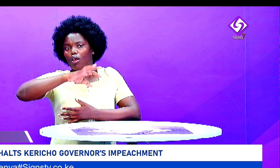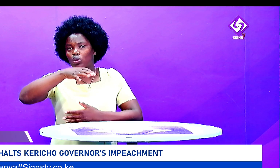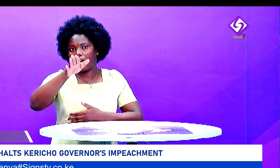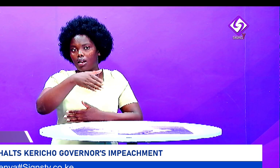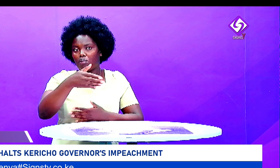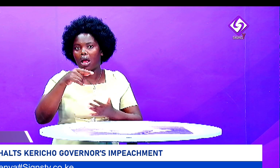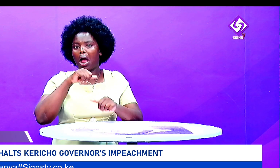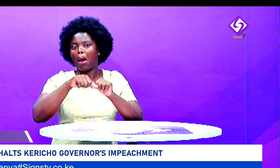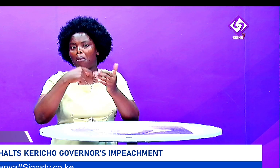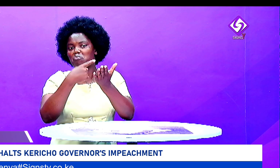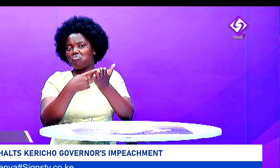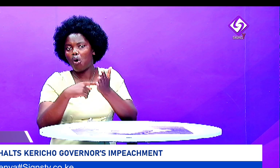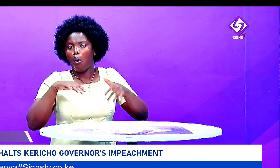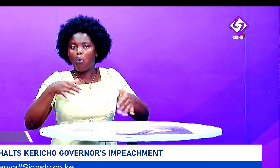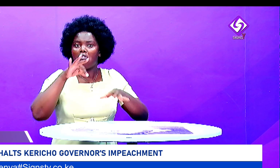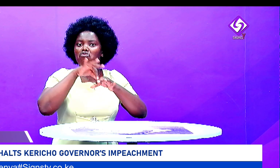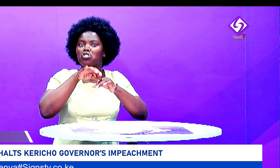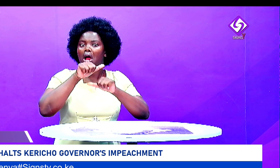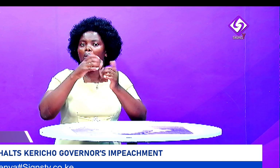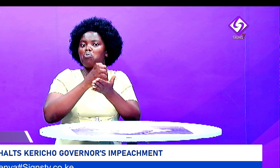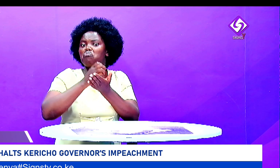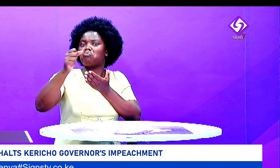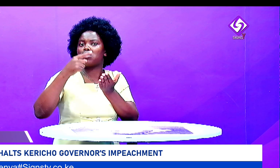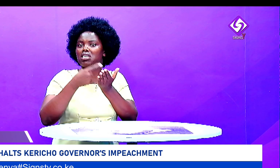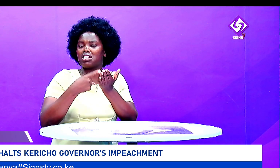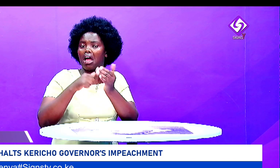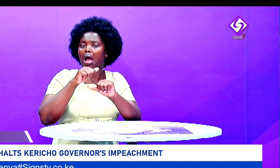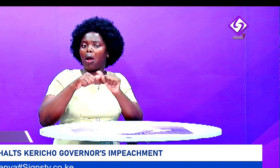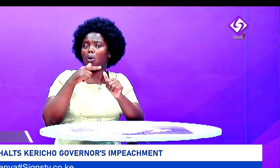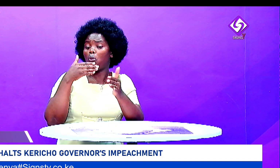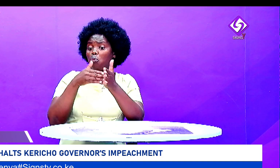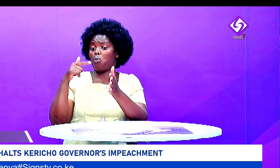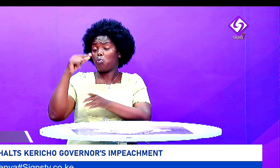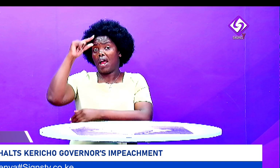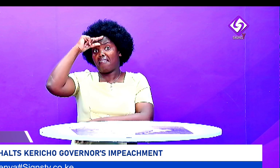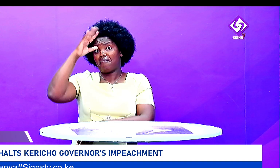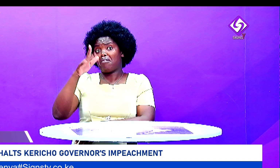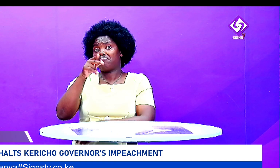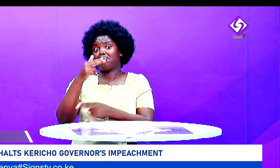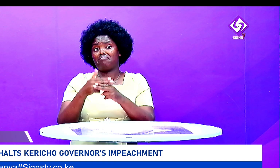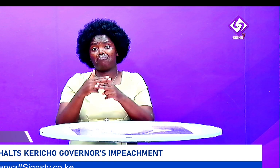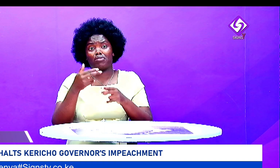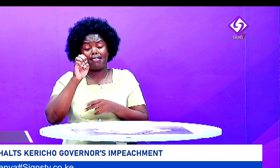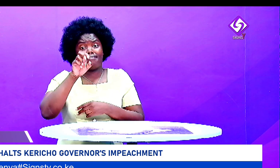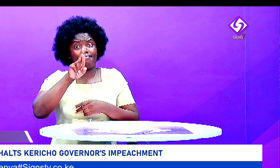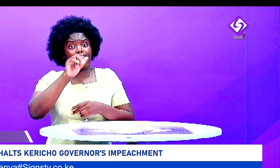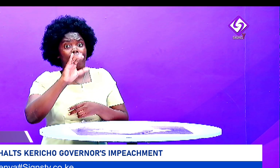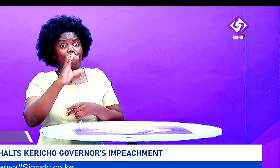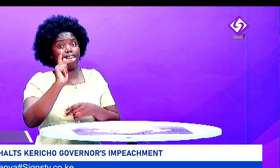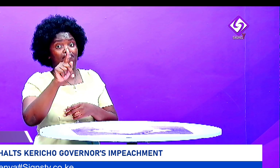The High Court in Kericho has temporarily barred the County Assembly from debating or from voting on